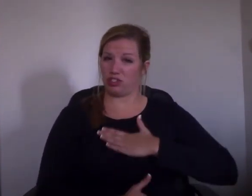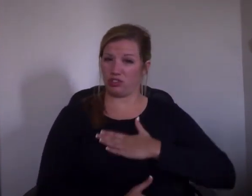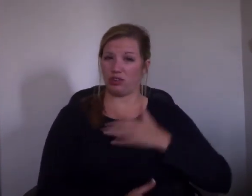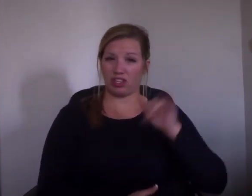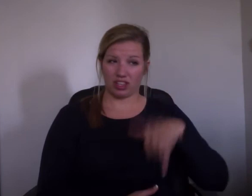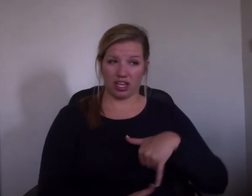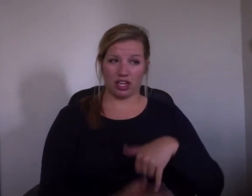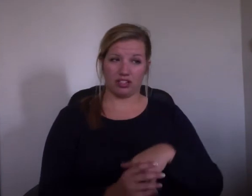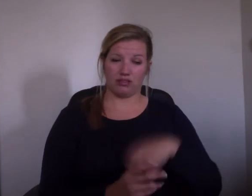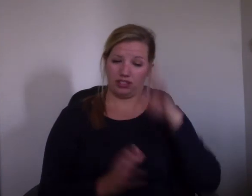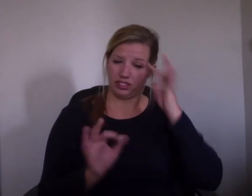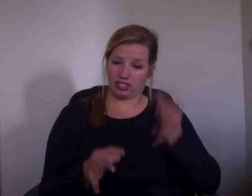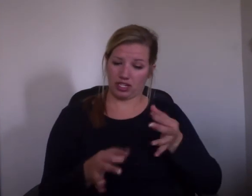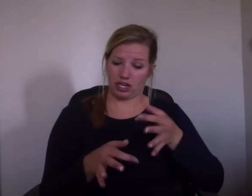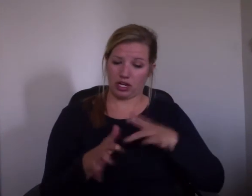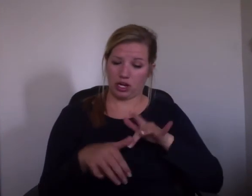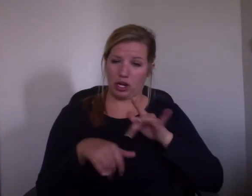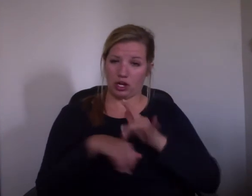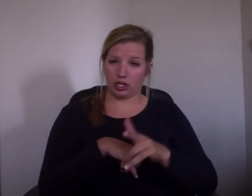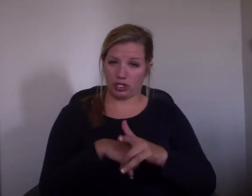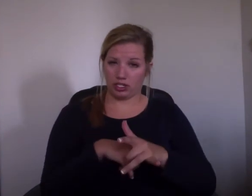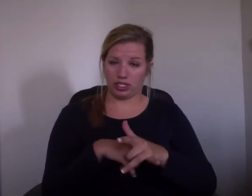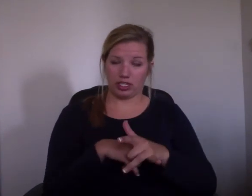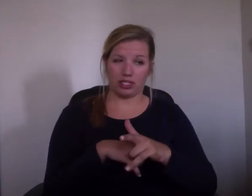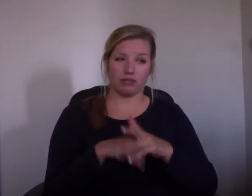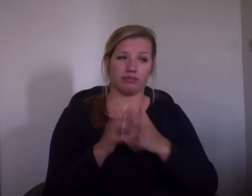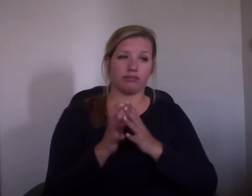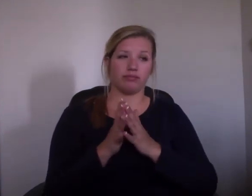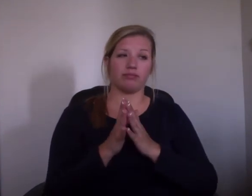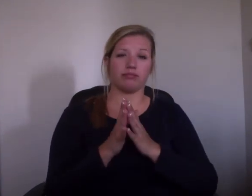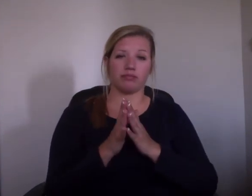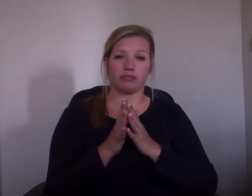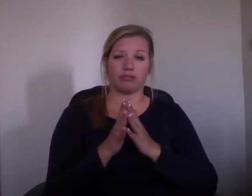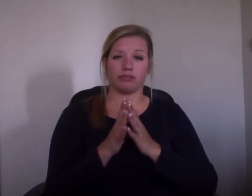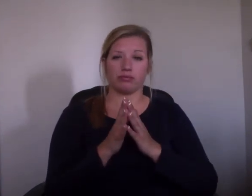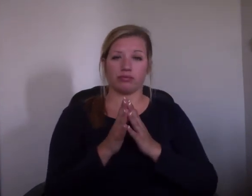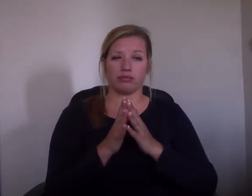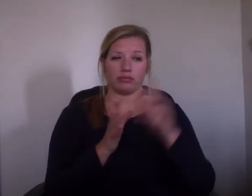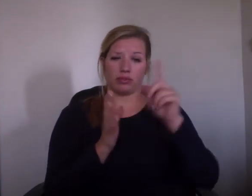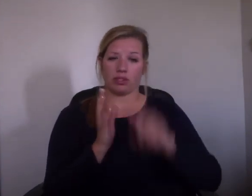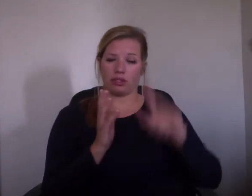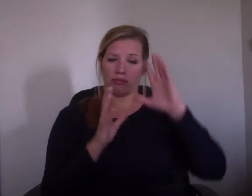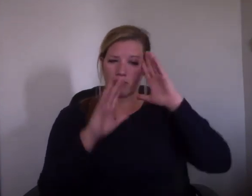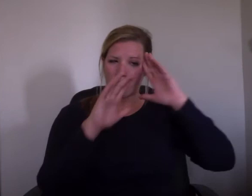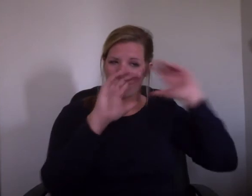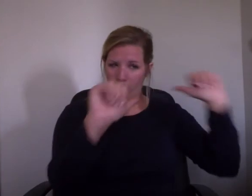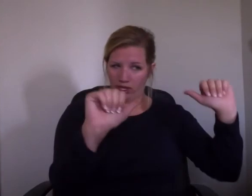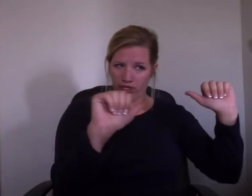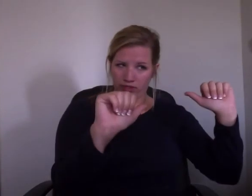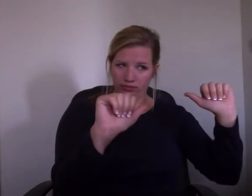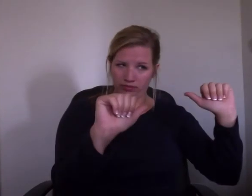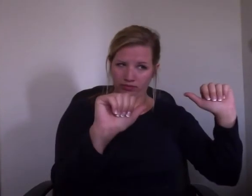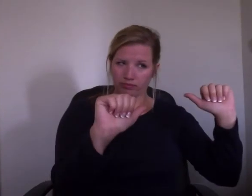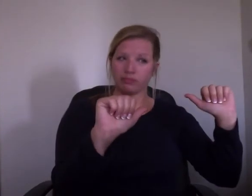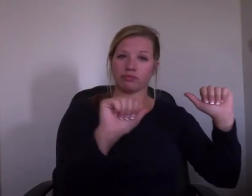when this is, again, part of the Cold War principle and policies, that the president, as commander-in-chief,